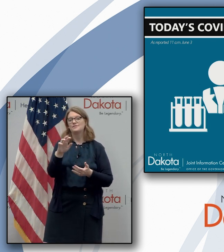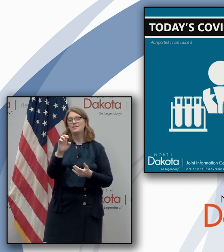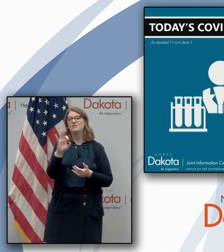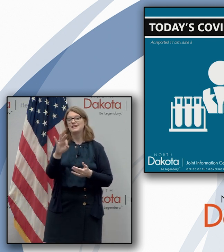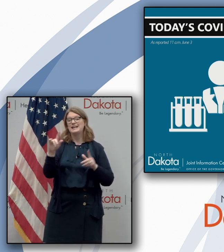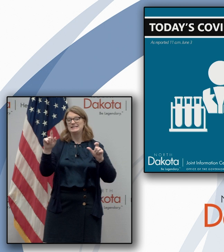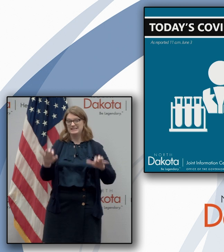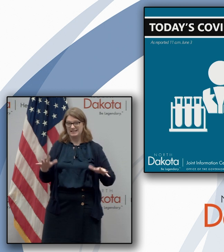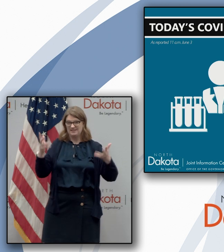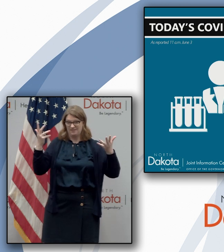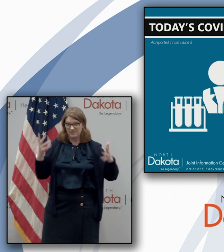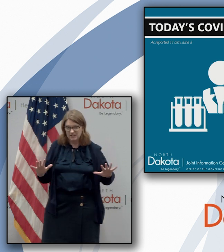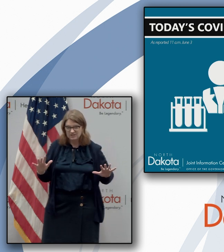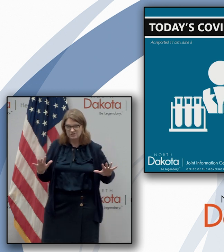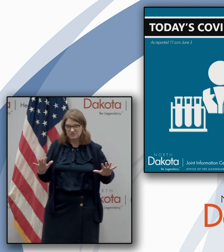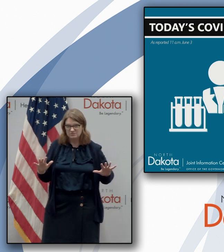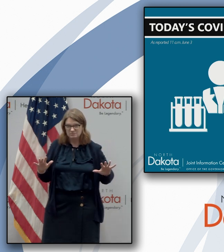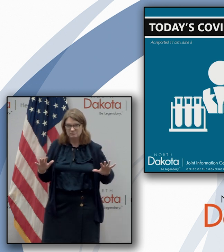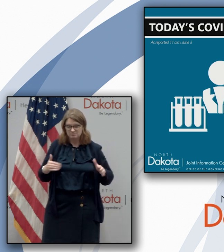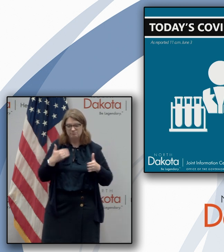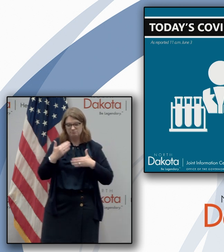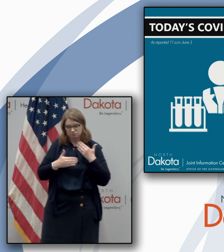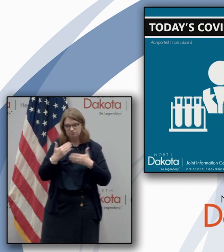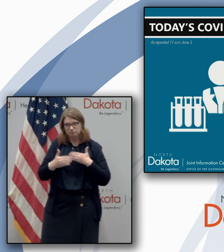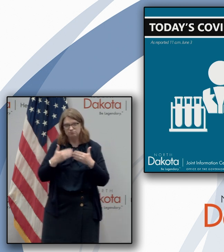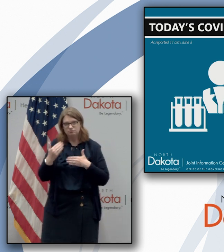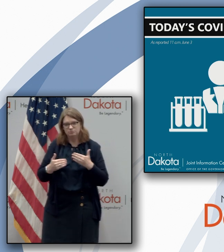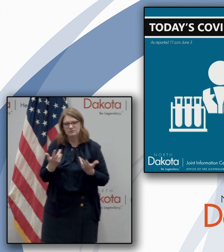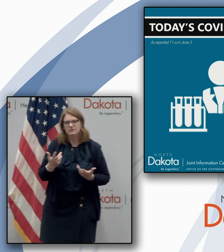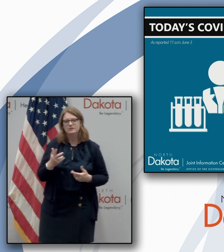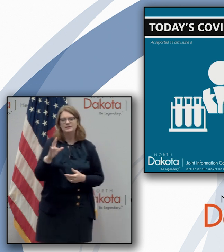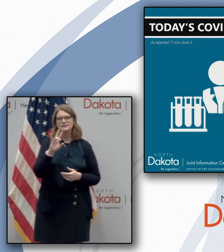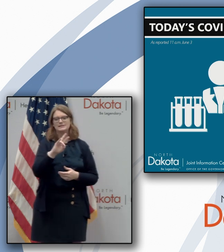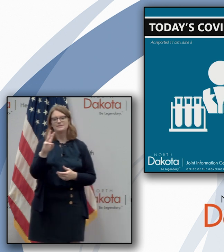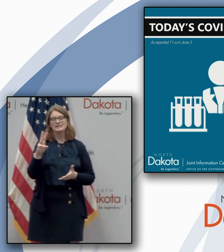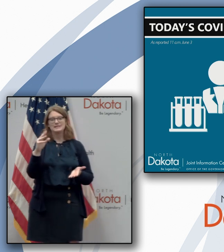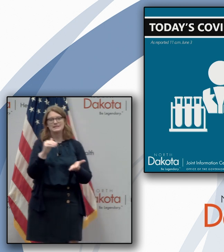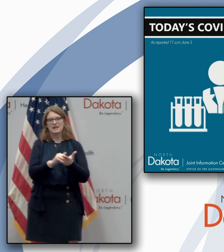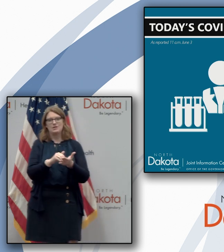107,509 tests have been completed. That's